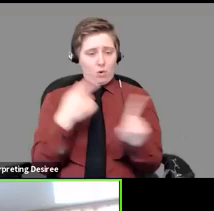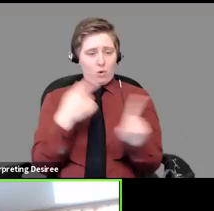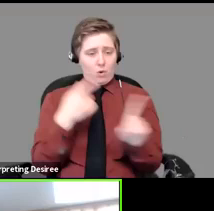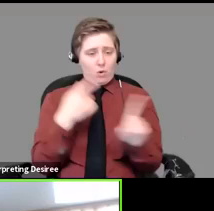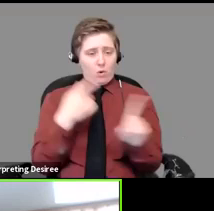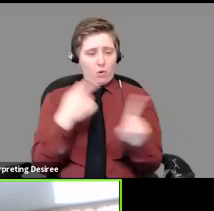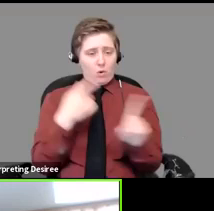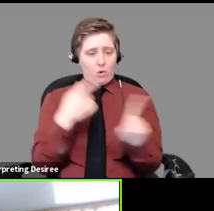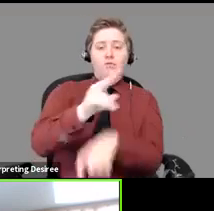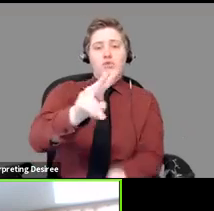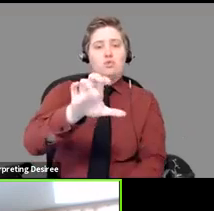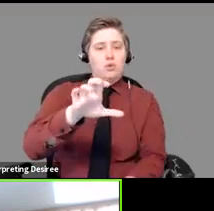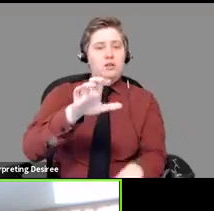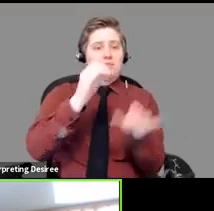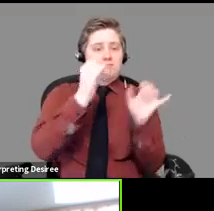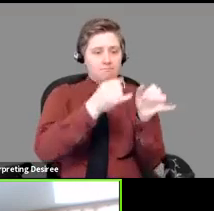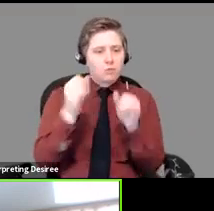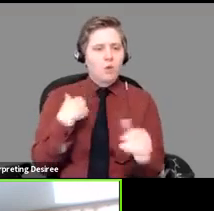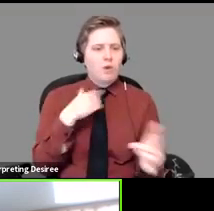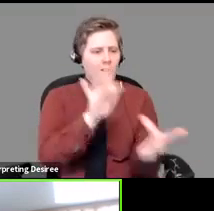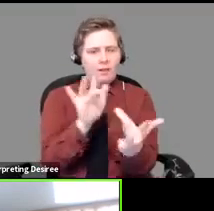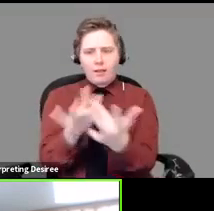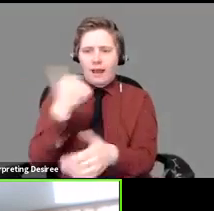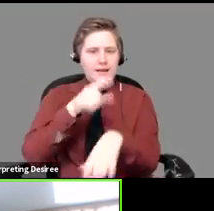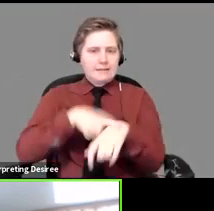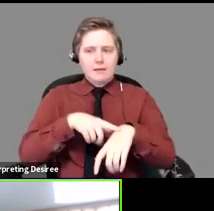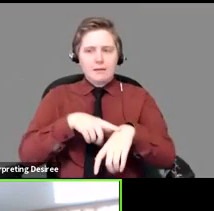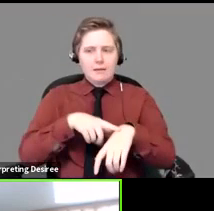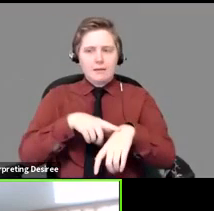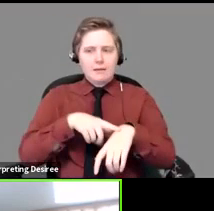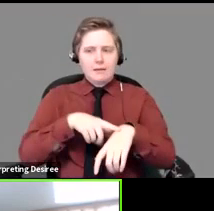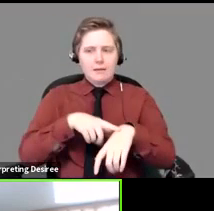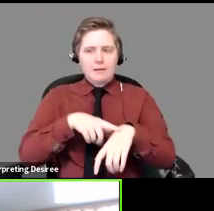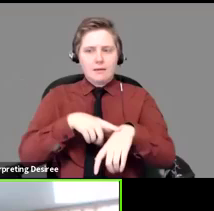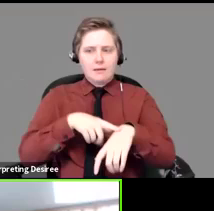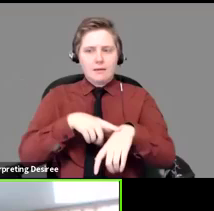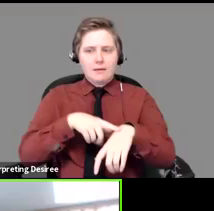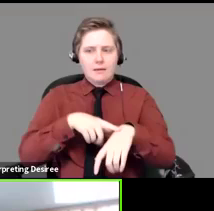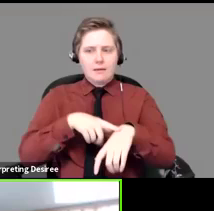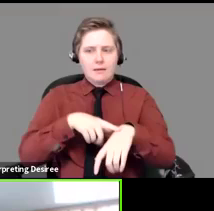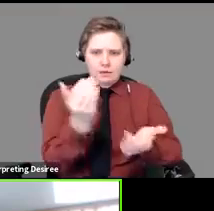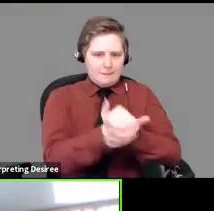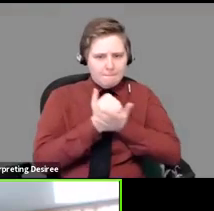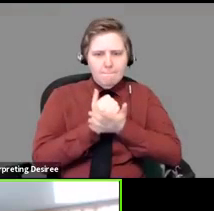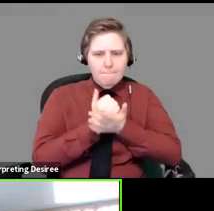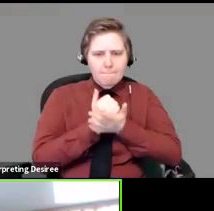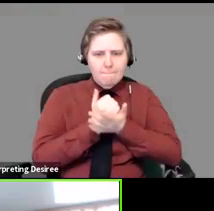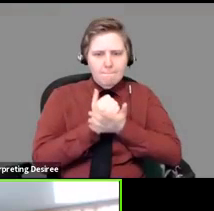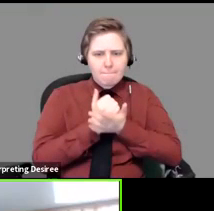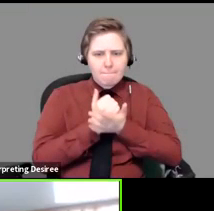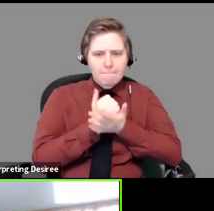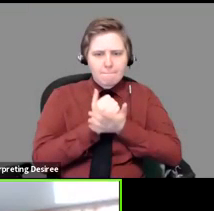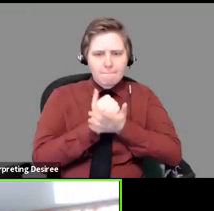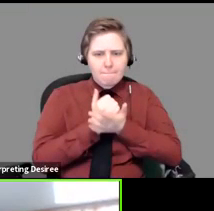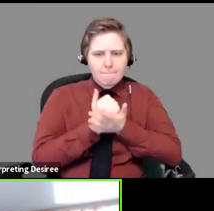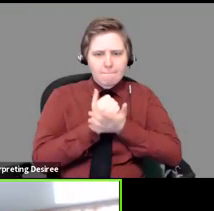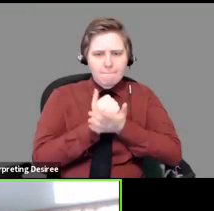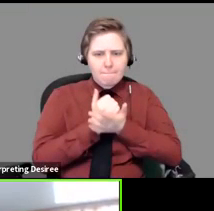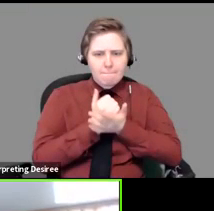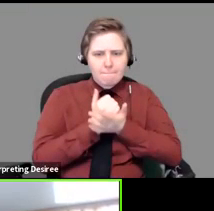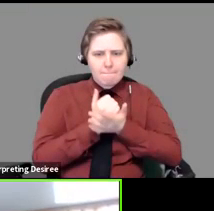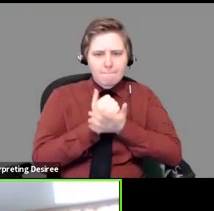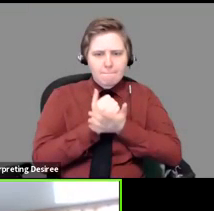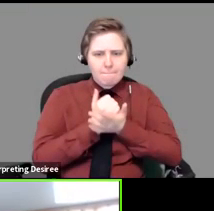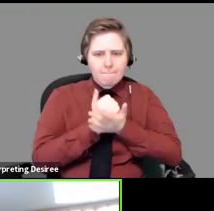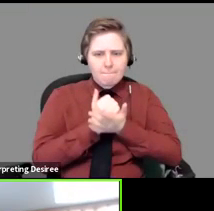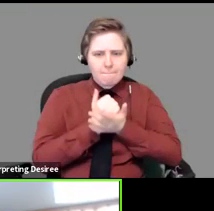200 individuals that we can call at any point in time to actually do contact tracing. So again, that's a big number. I don't think